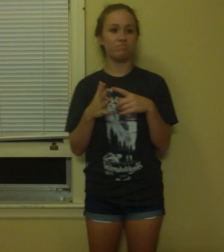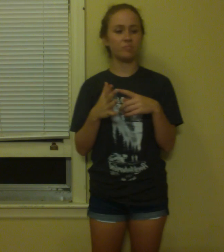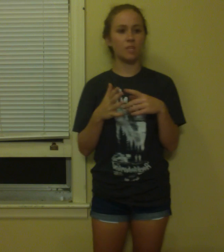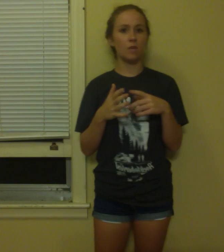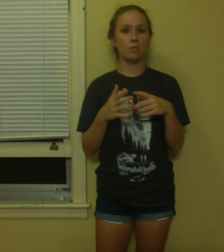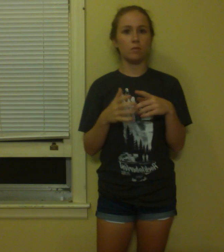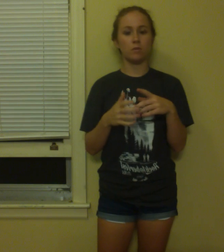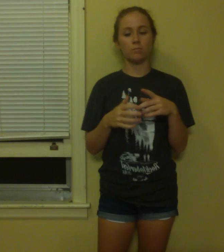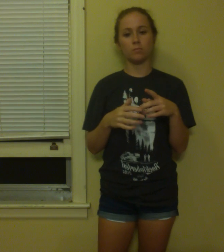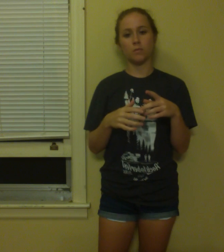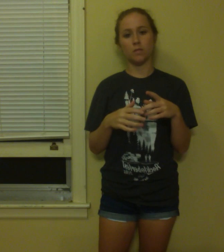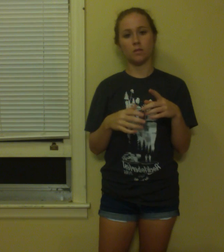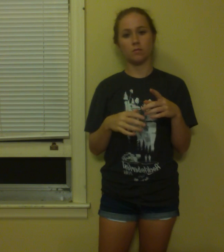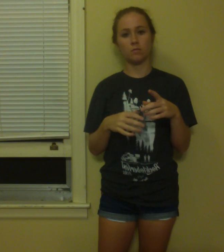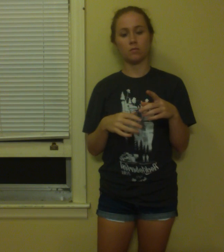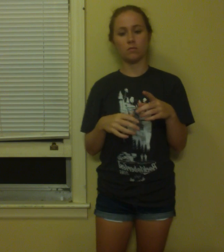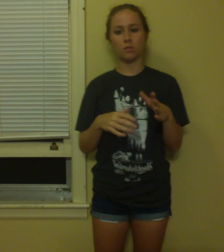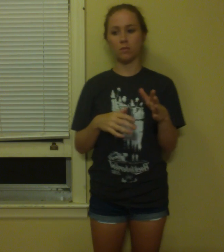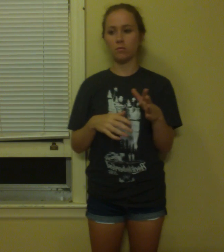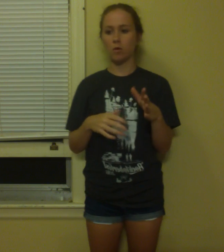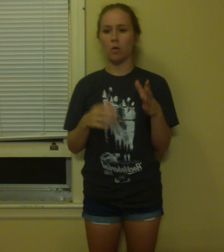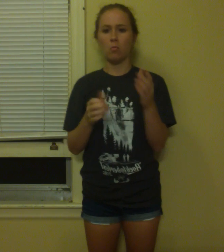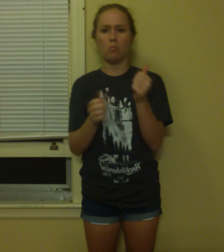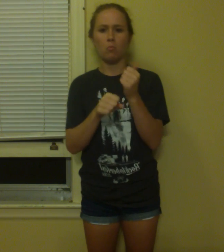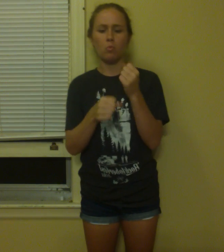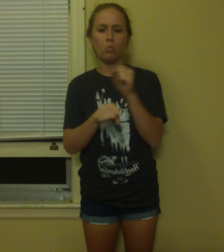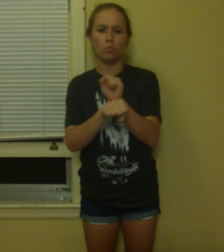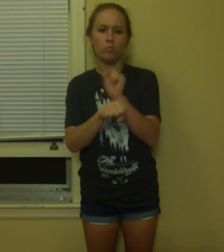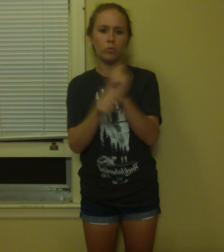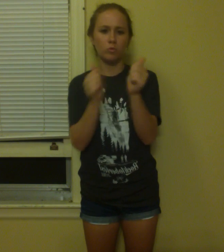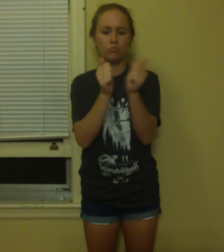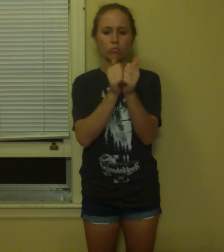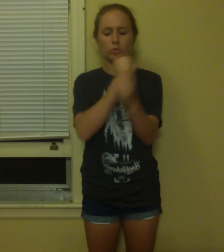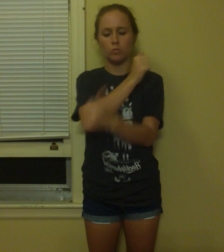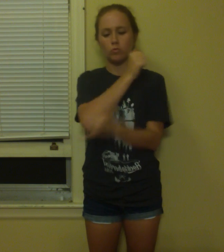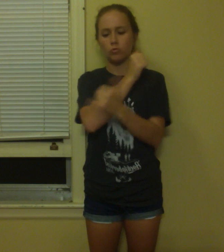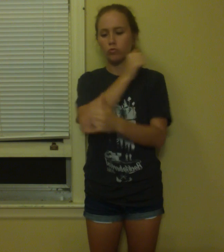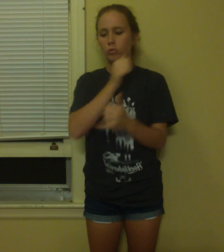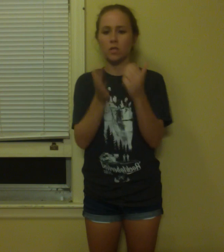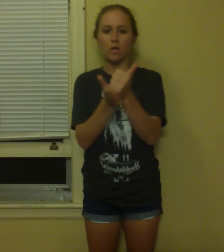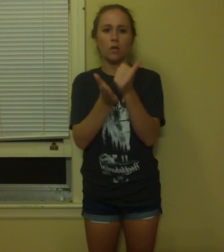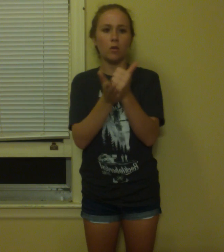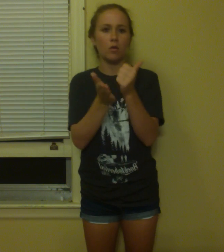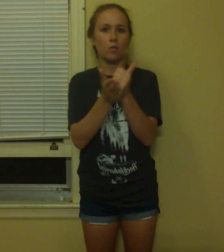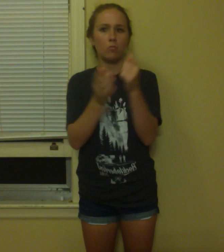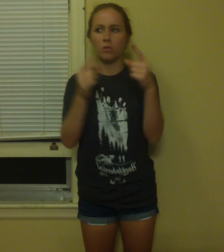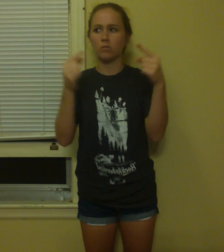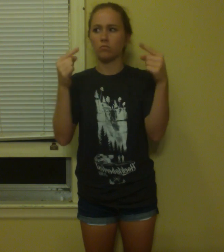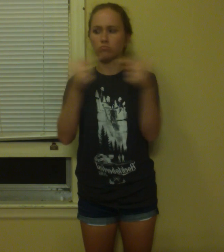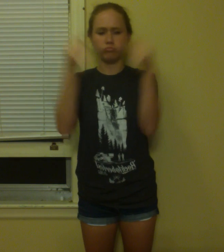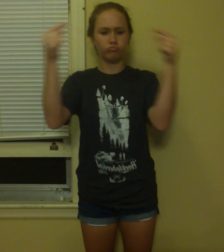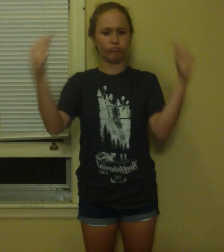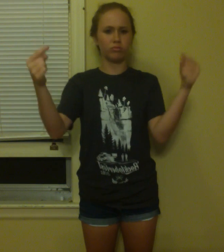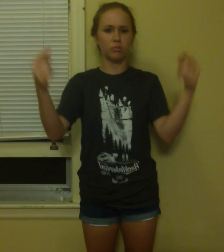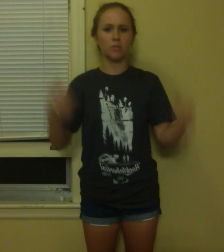for example, Israel and Palestine, helping to kind of be the mediator. The president has judicial powers. He gets to pick the judges